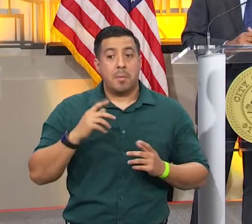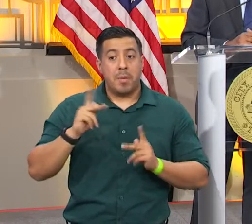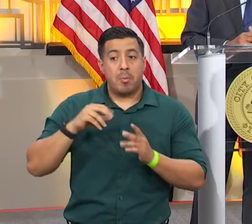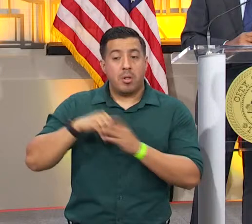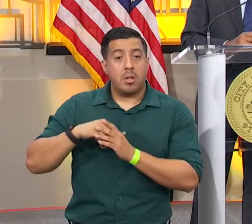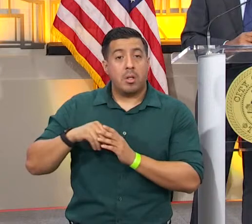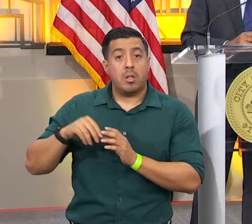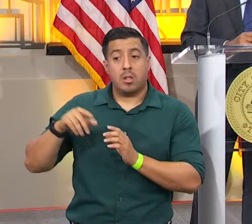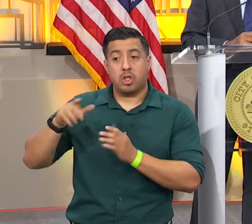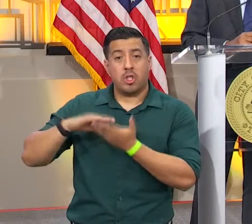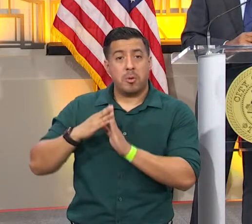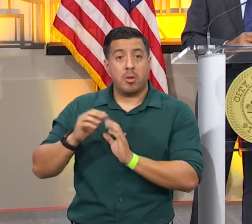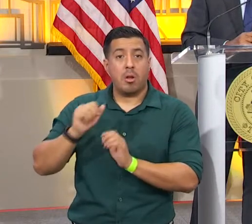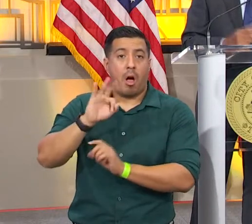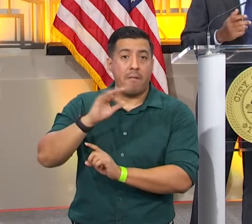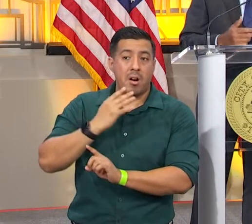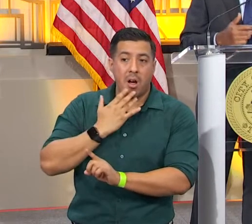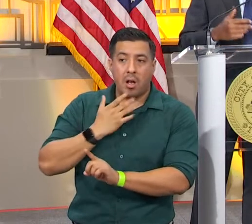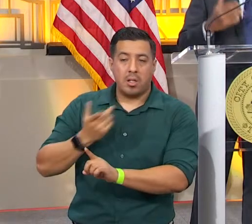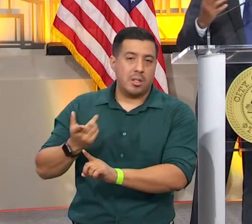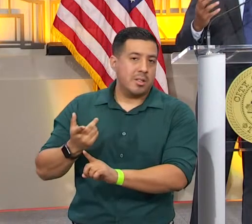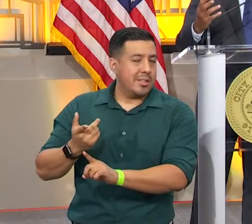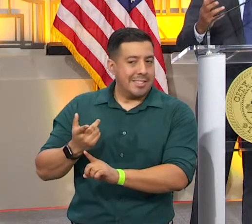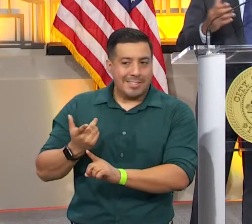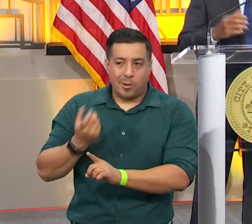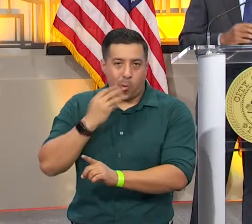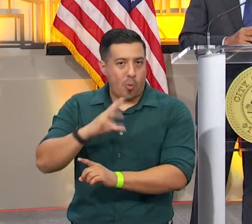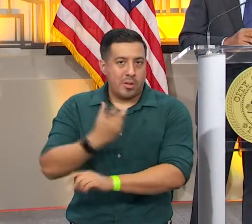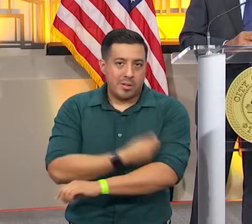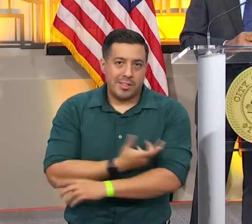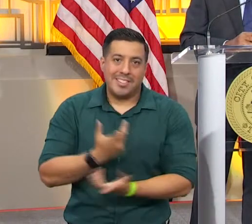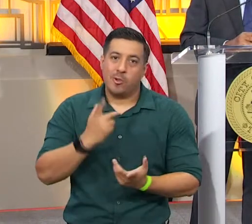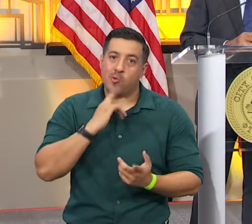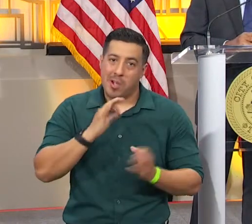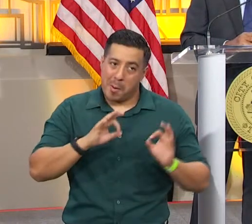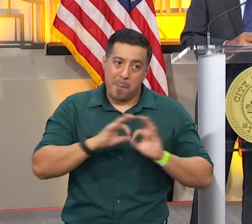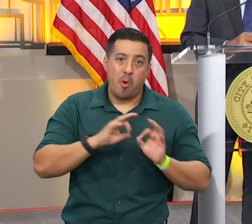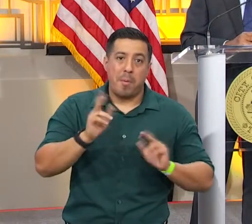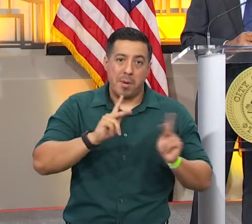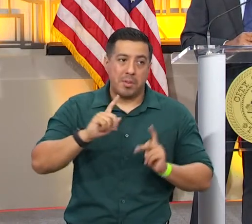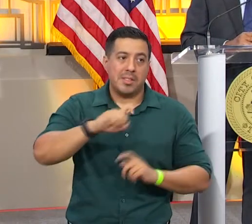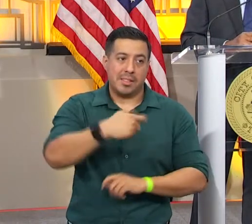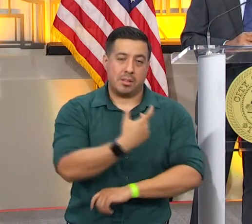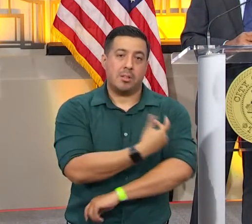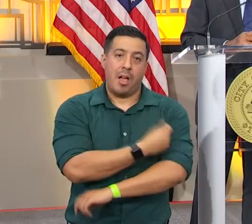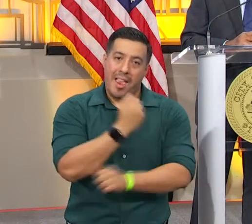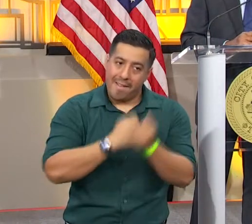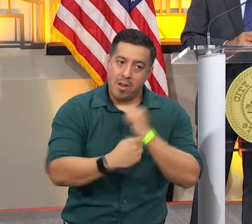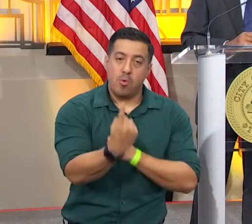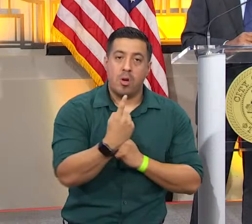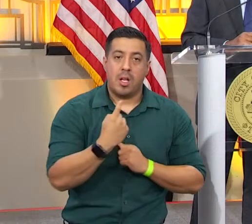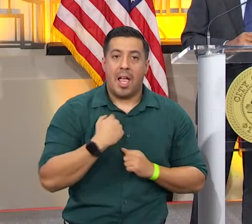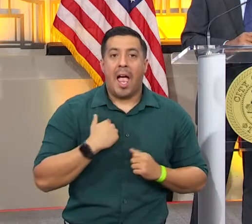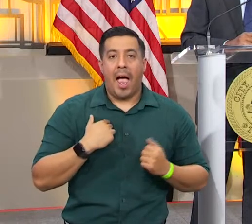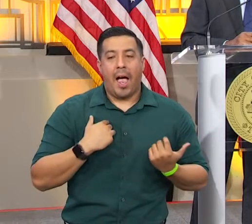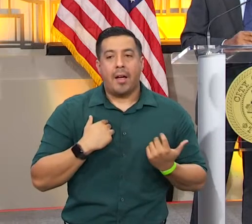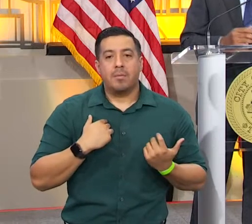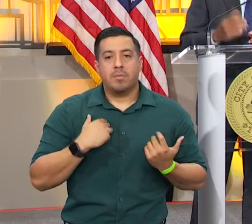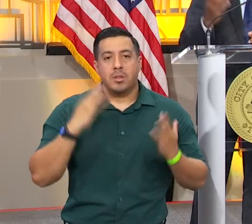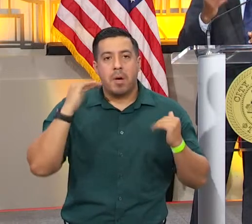color. It is important for people to take it. It benefits everyone. I suspect I will be taking